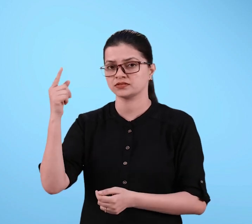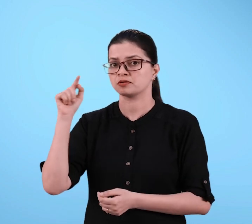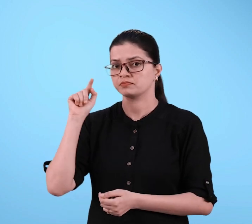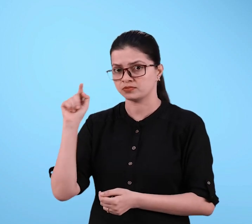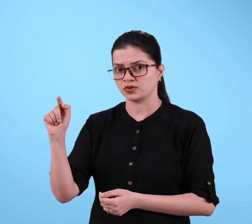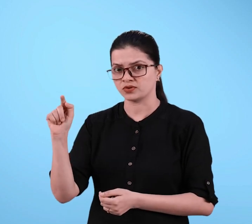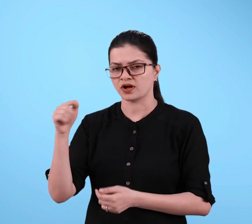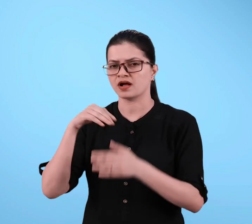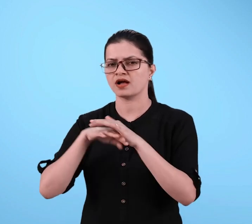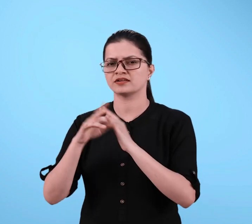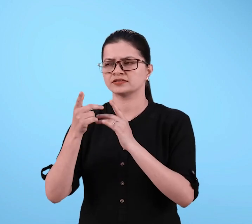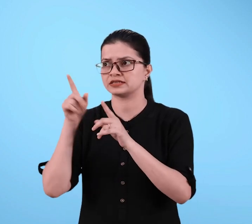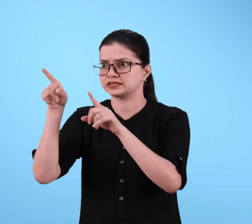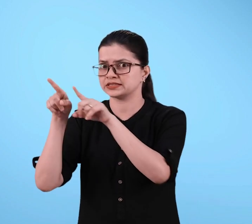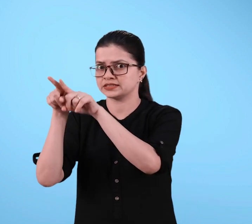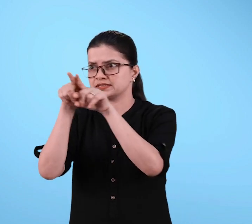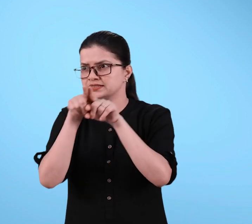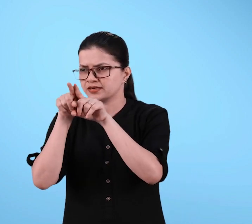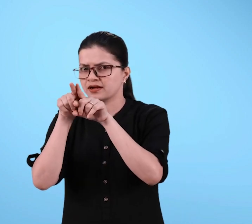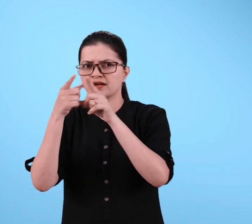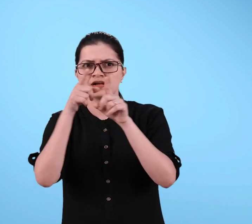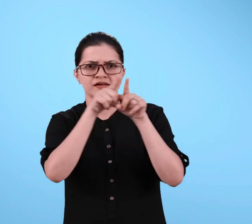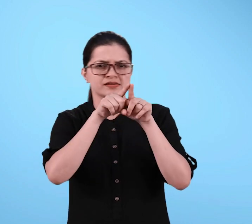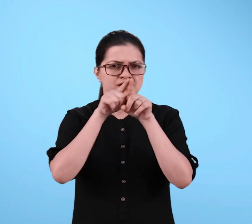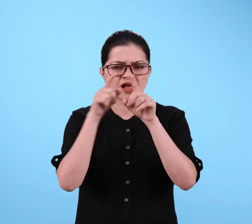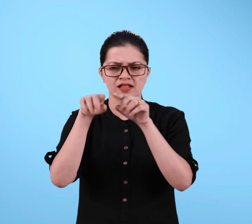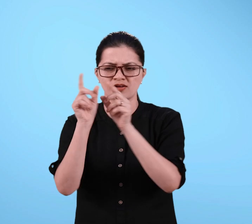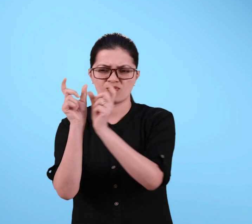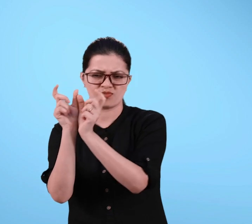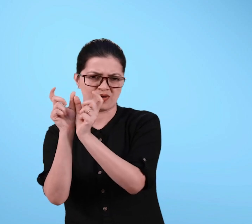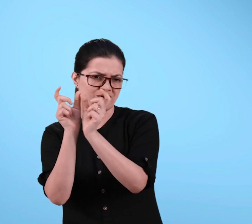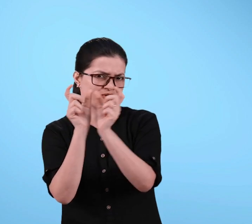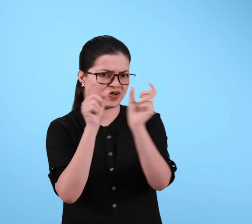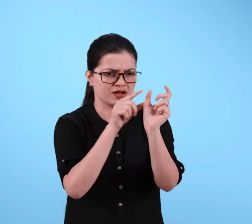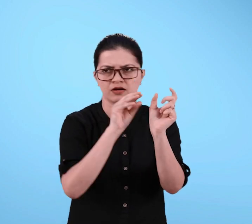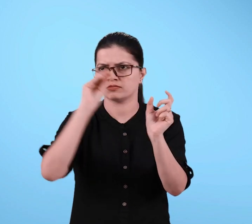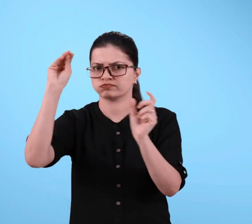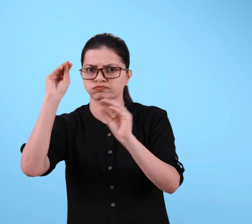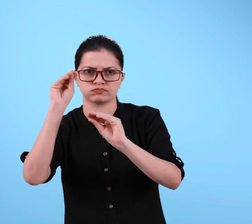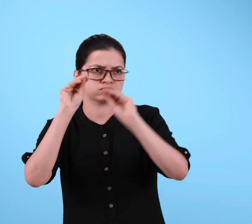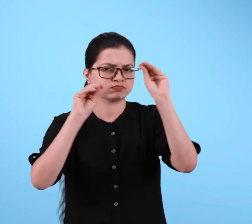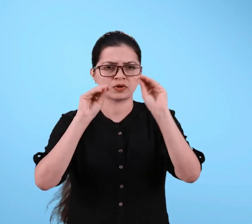synthetic. Classify the following fibers as natural or synthetic.